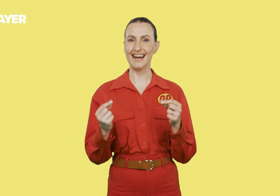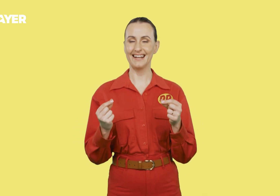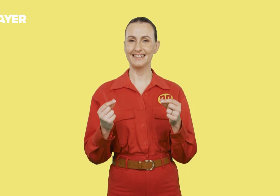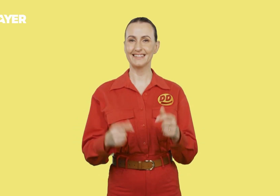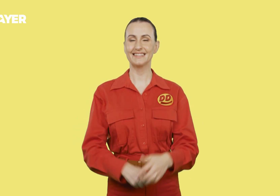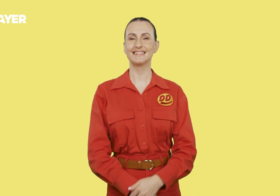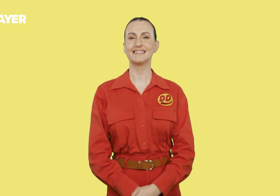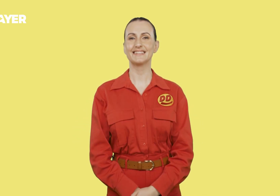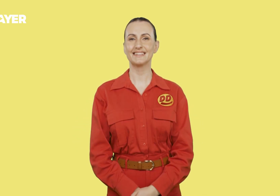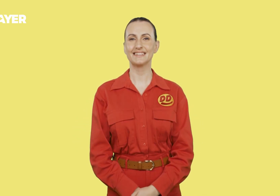Banana.